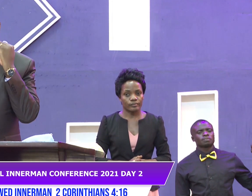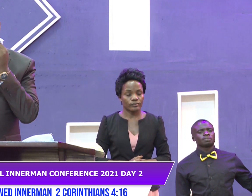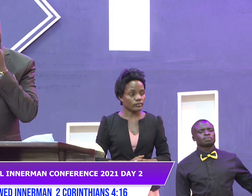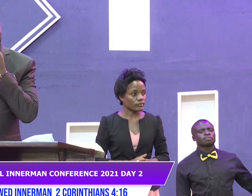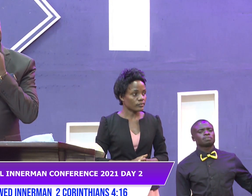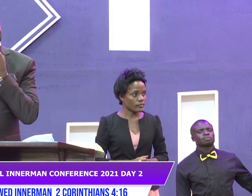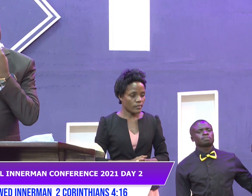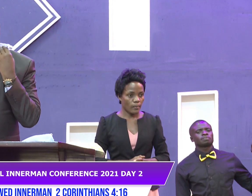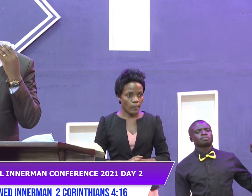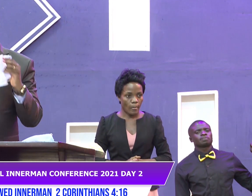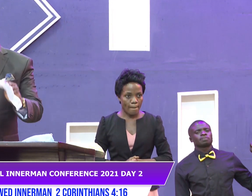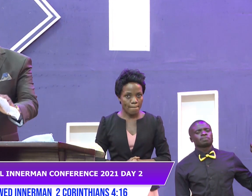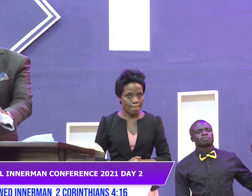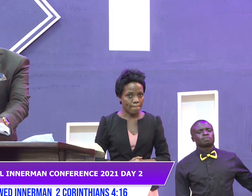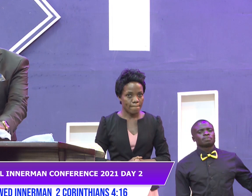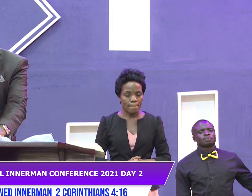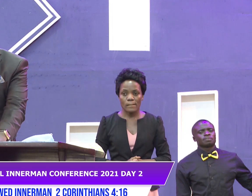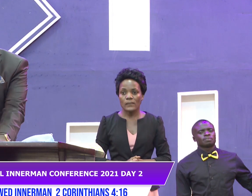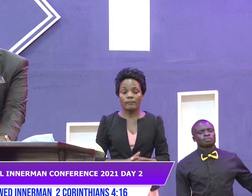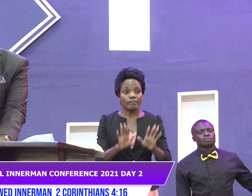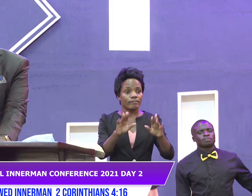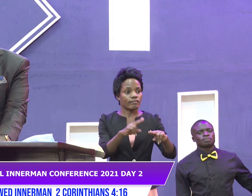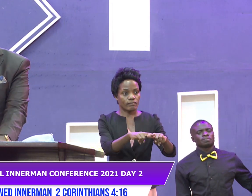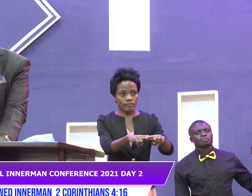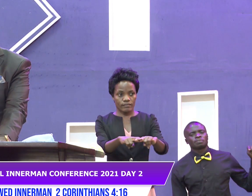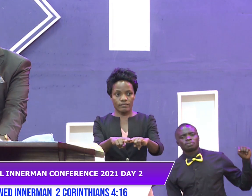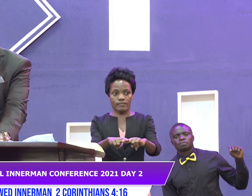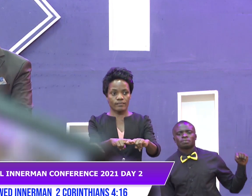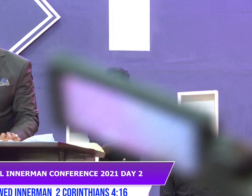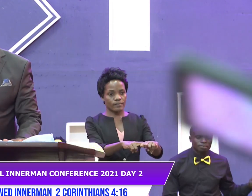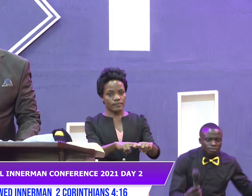And so it's to record Mukwera Okwakatunda.